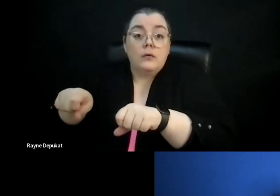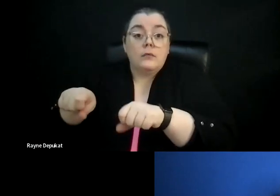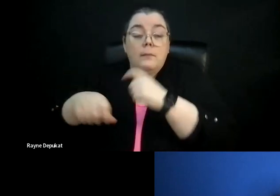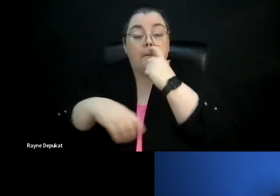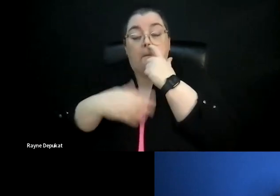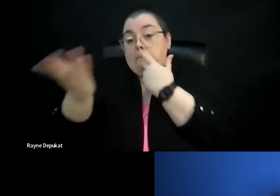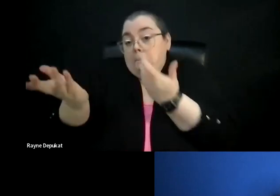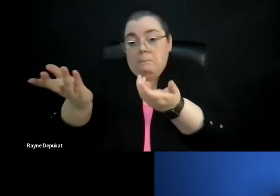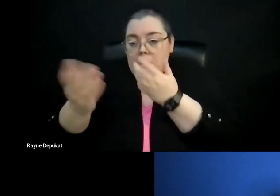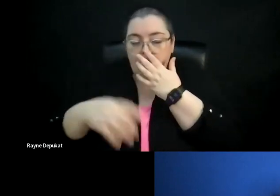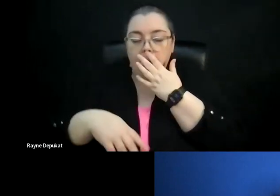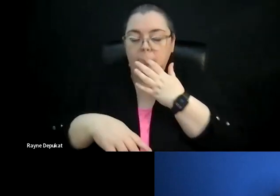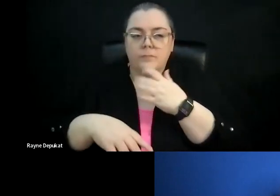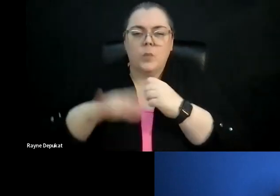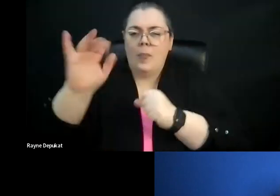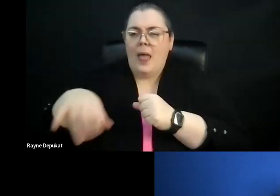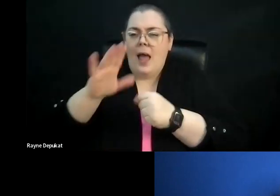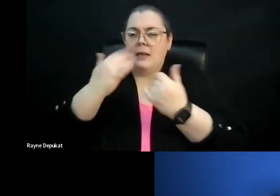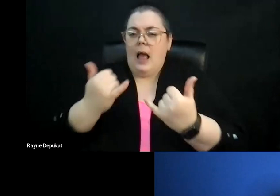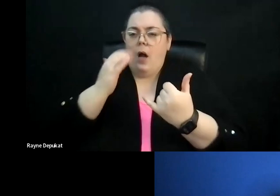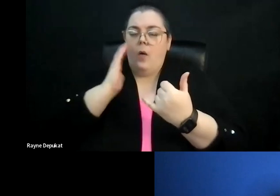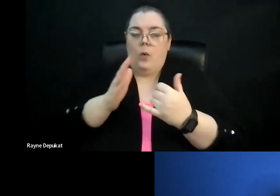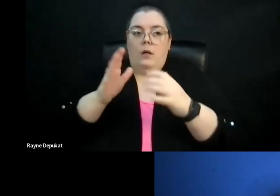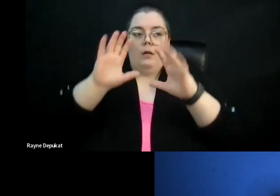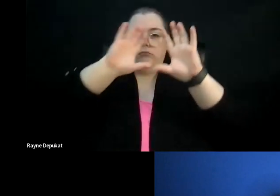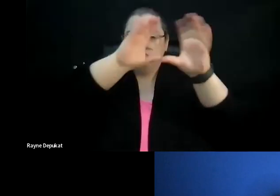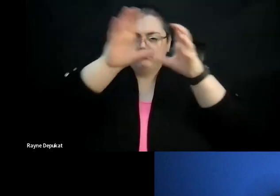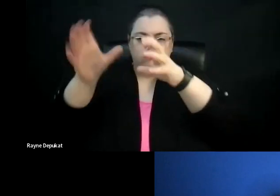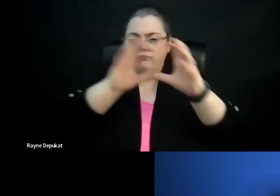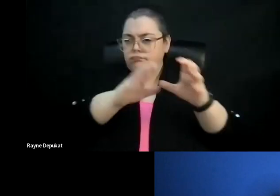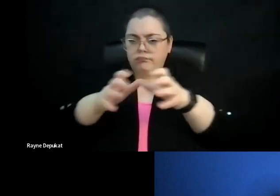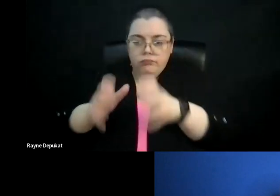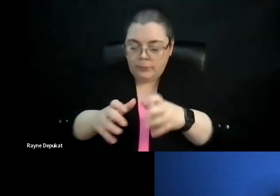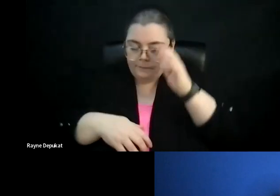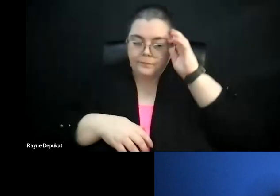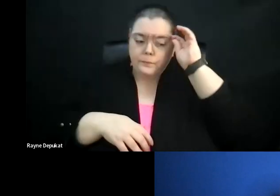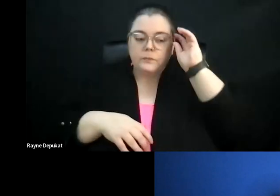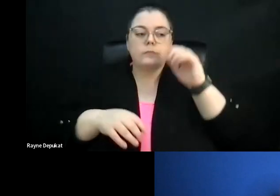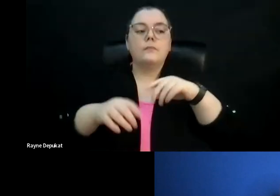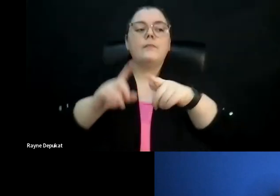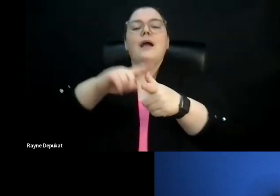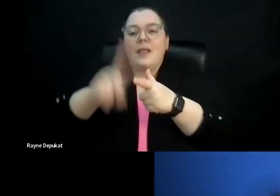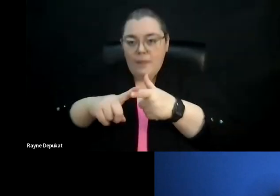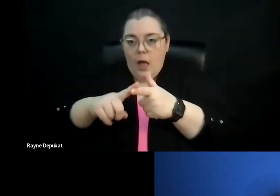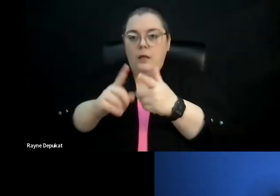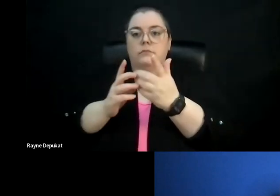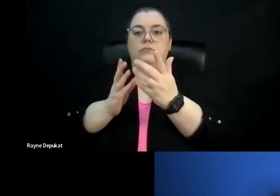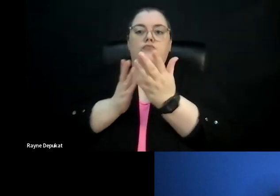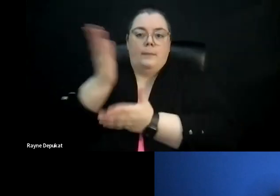there's multiple situations that require various solutions. So this is how we're trying to categorize the